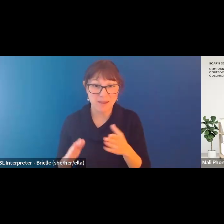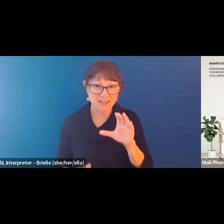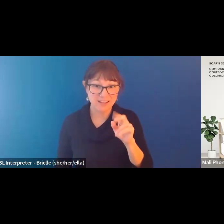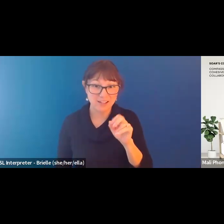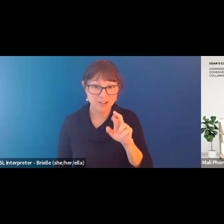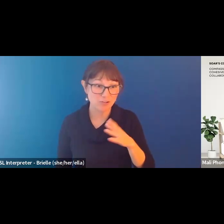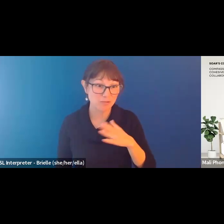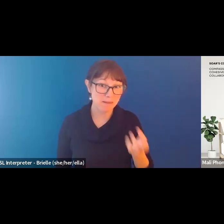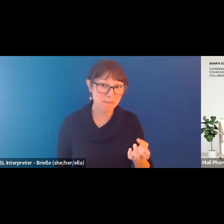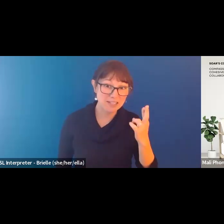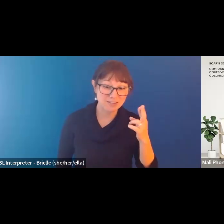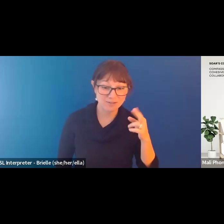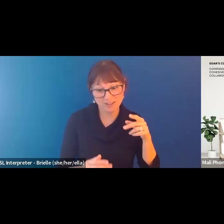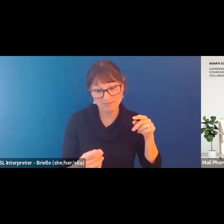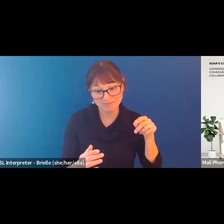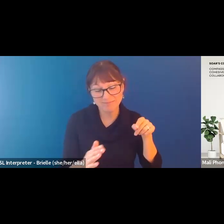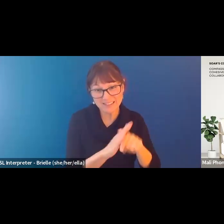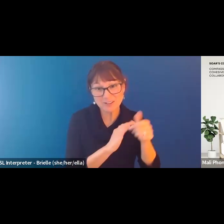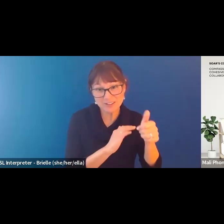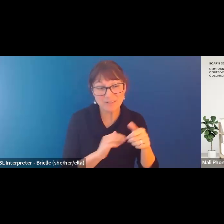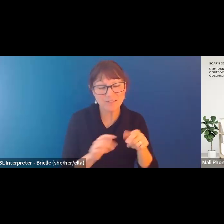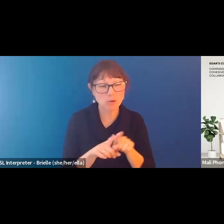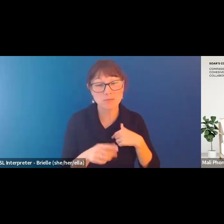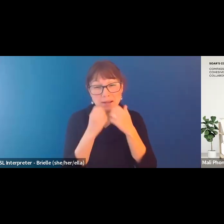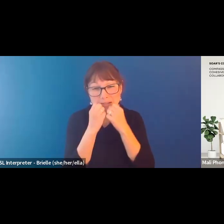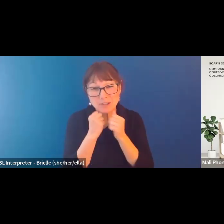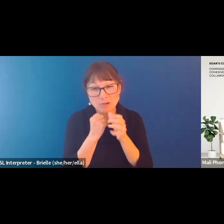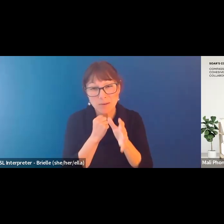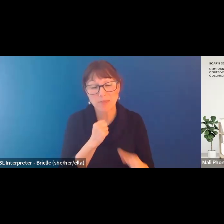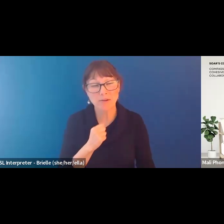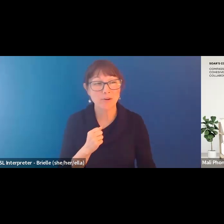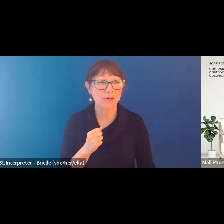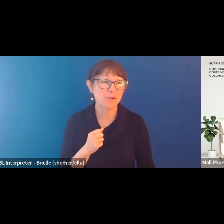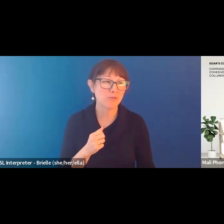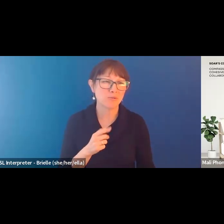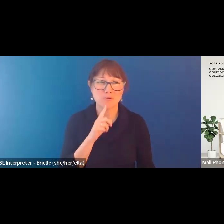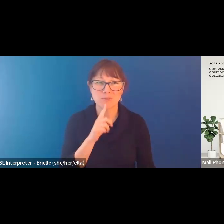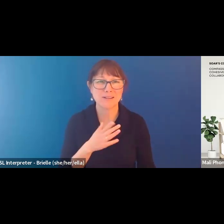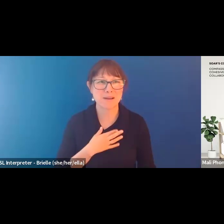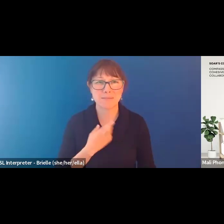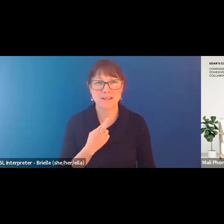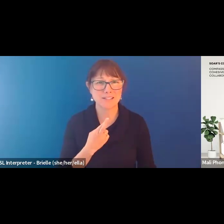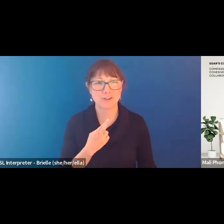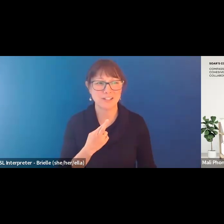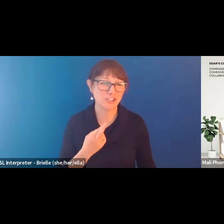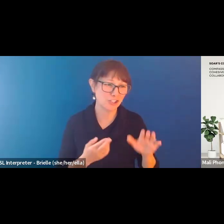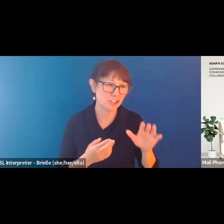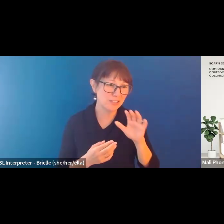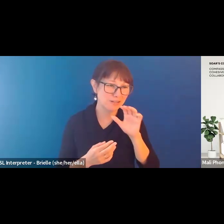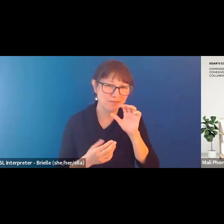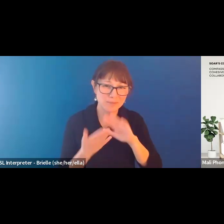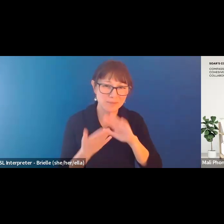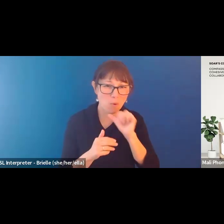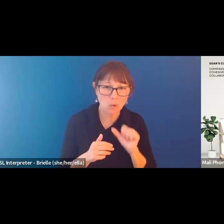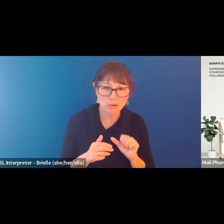my best friend to suicide, and my dear grandmother, who was really my best friend as she aged and gracefully